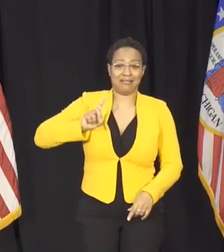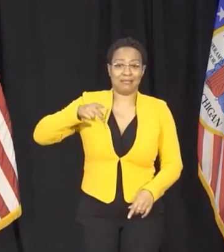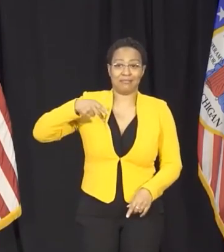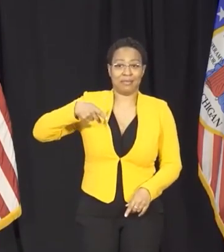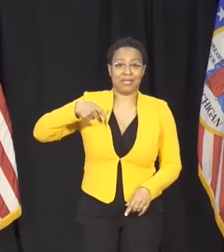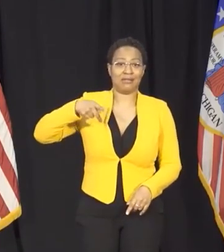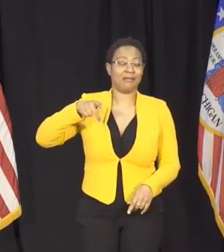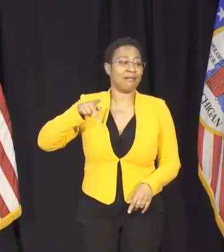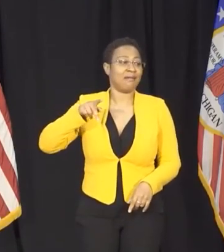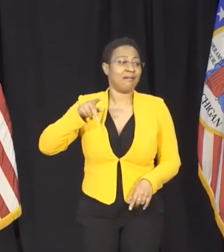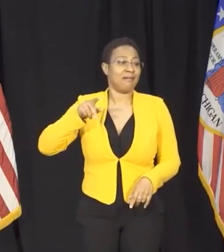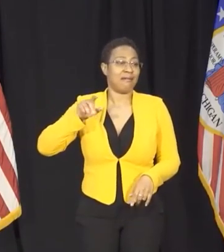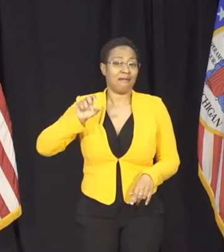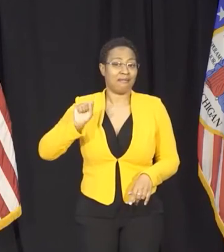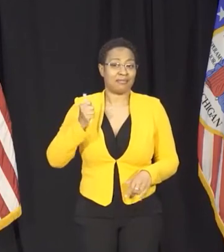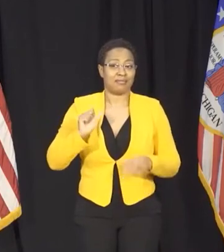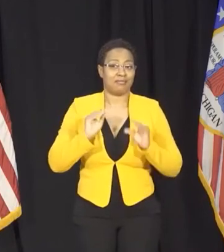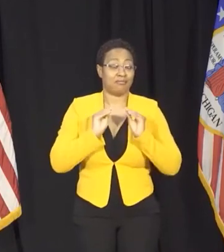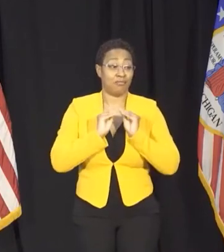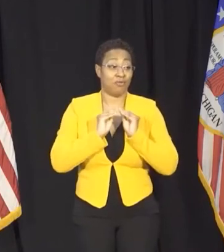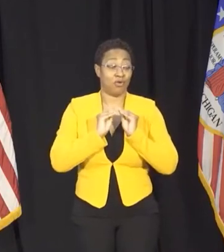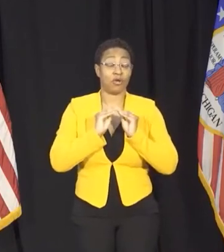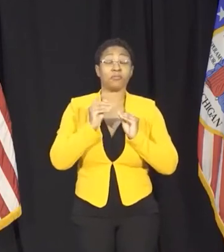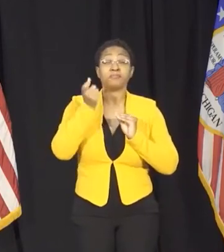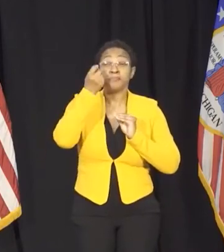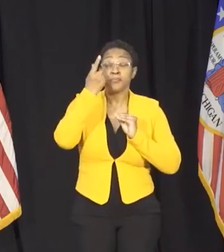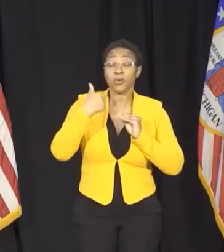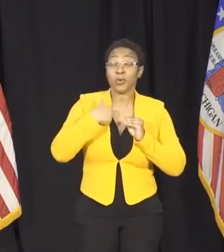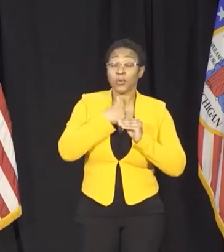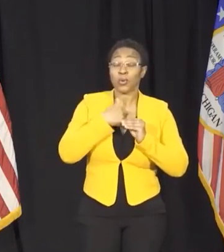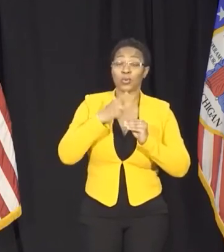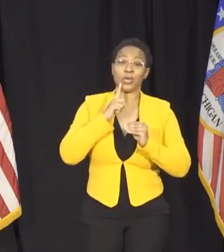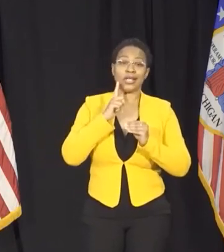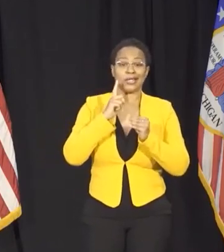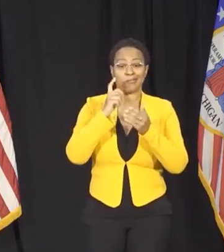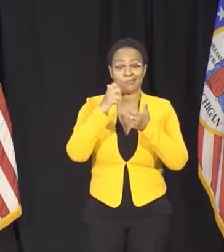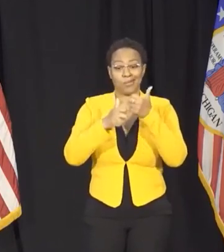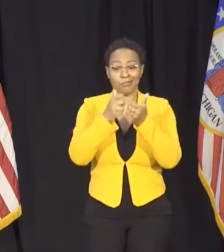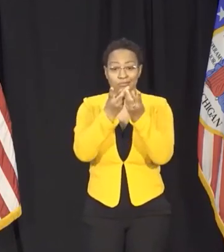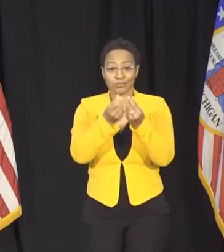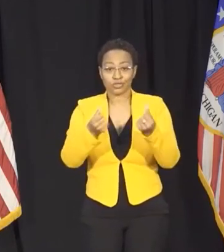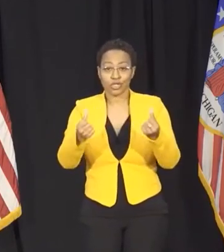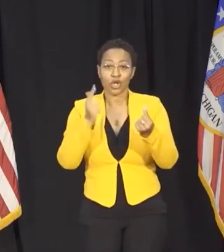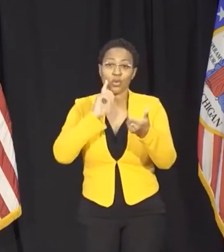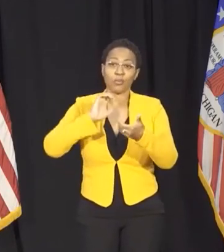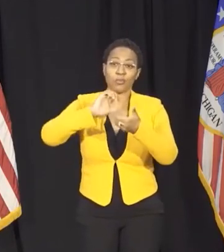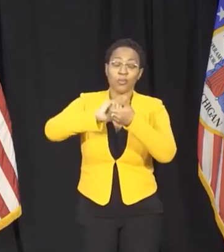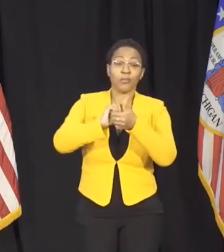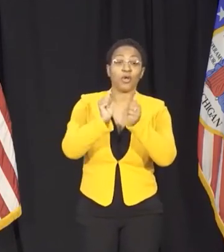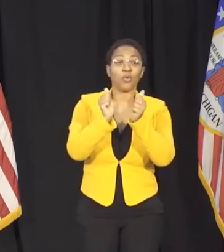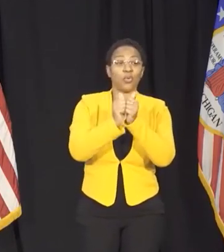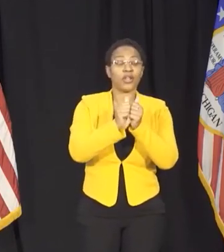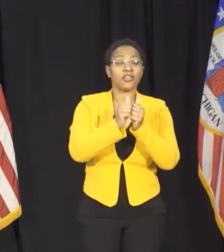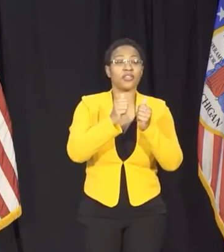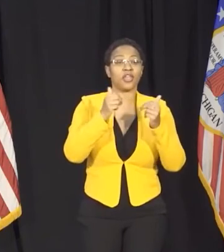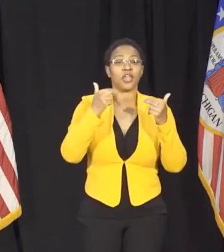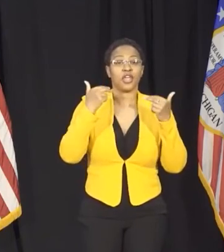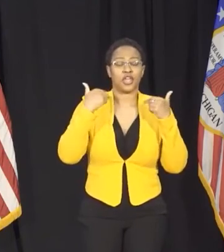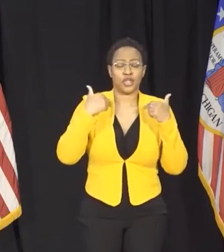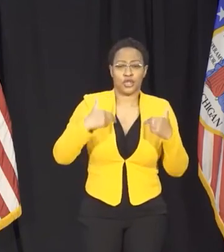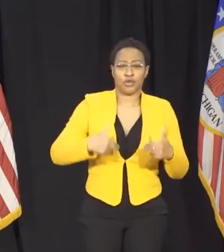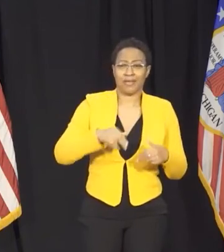And so as we problem solve with families, we're going to partner as a school district with Human IT, which